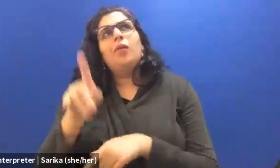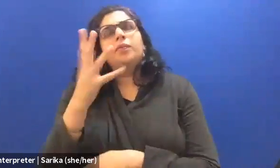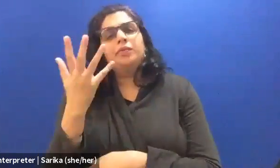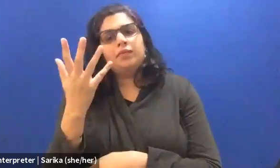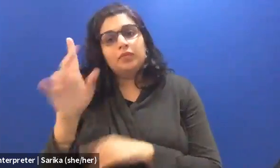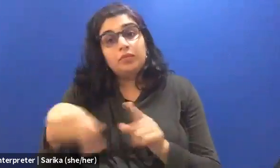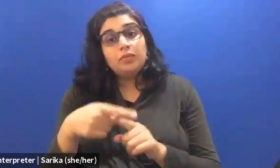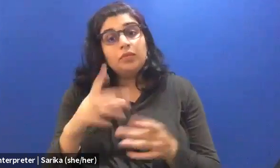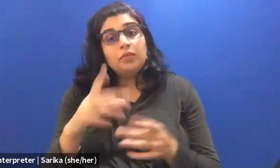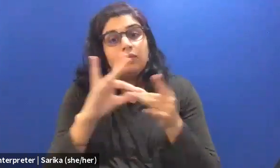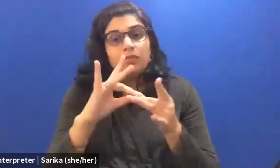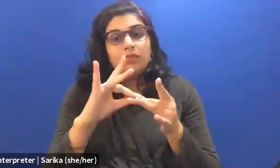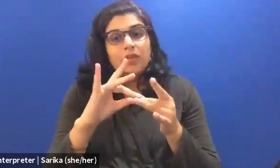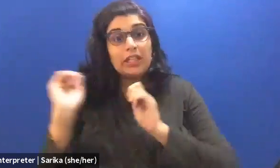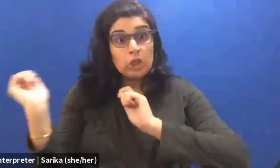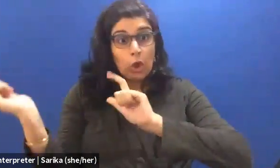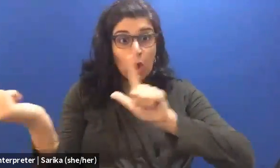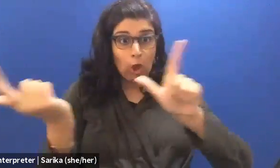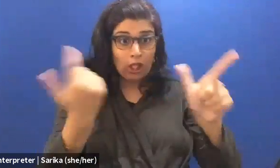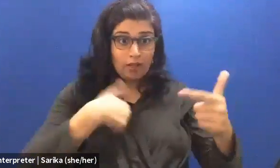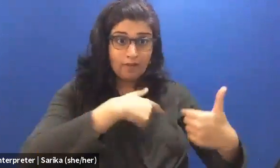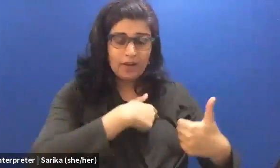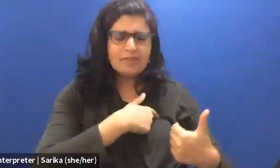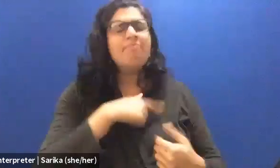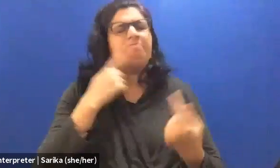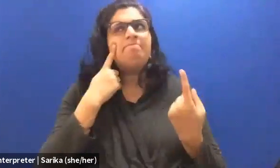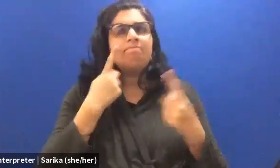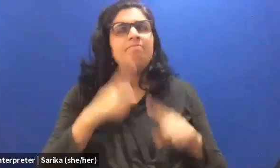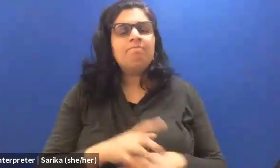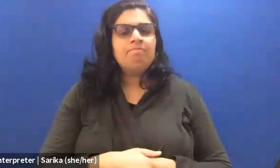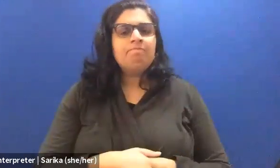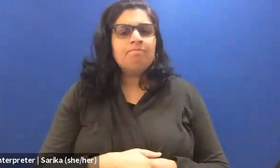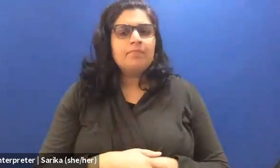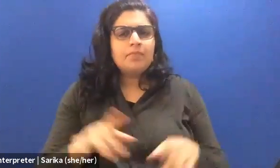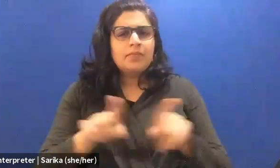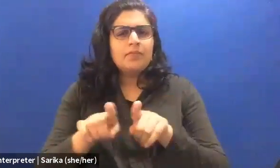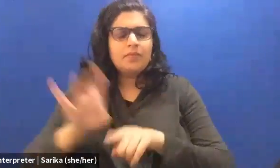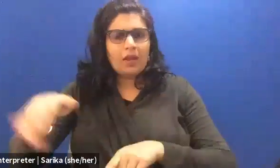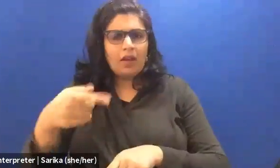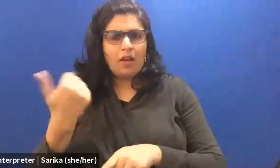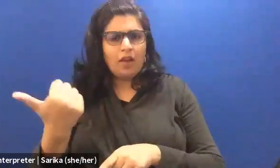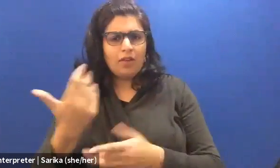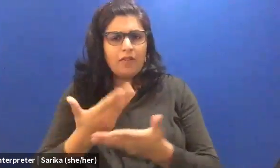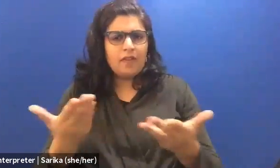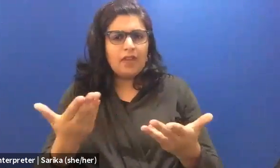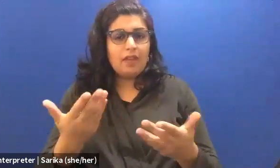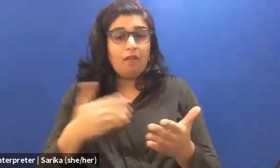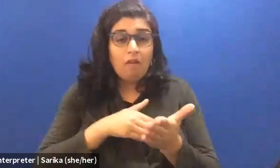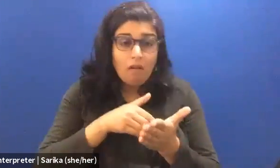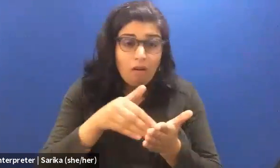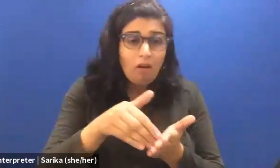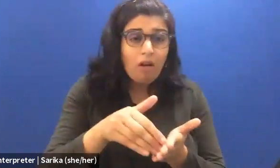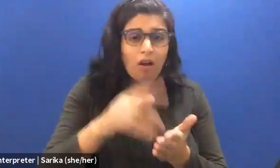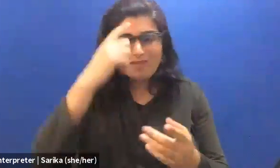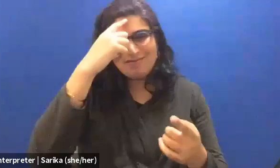when you were saying like it's all of us, I agree. And also the other thing is that, you know, it oftentimes triggers